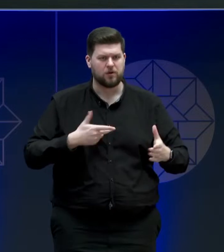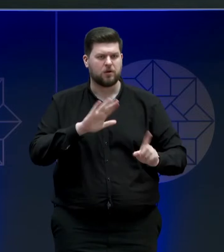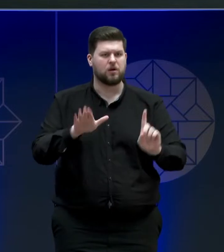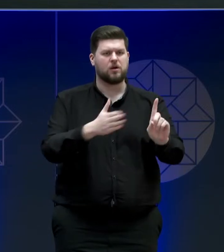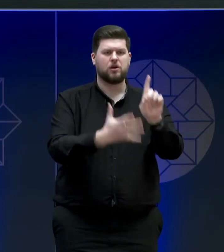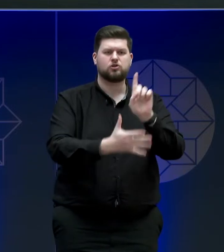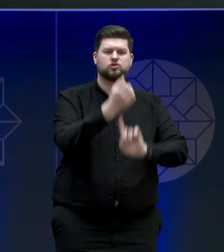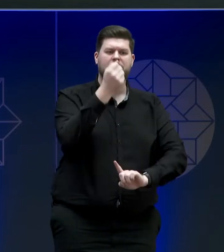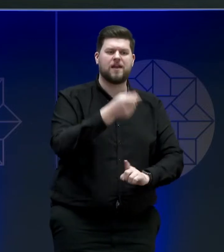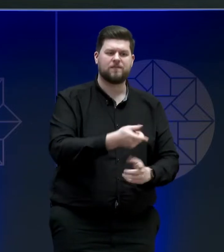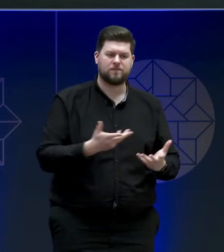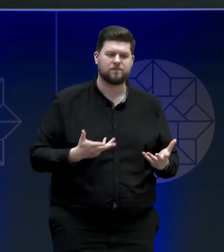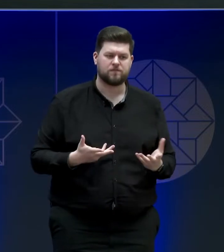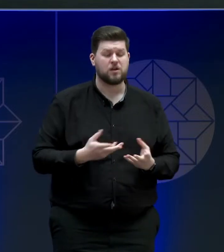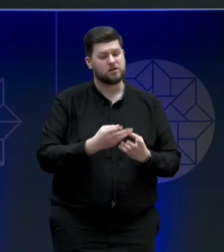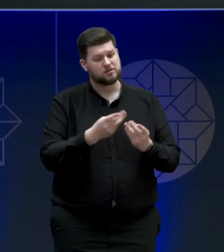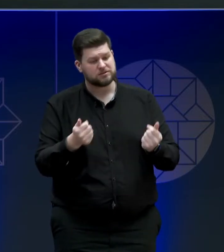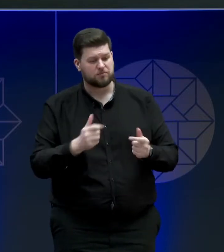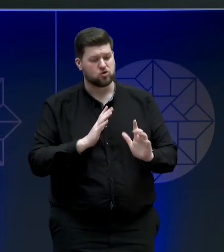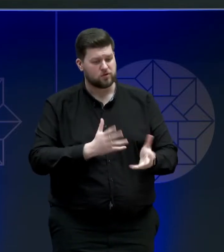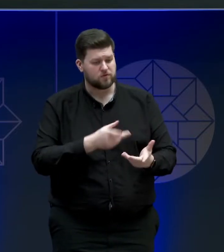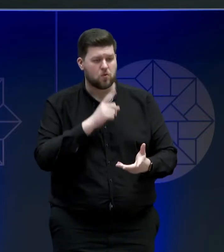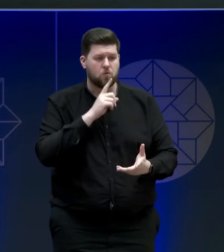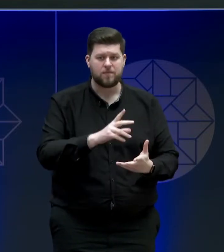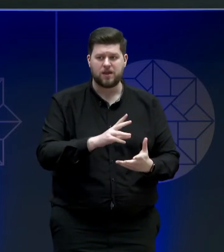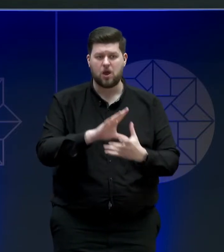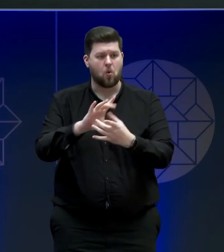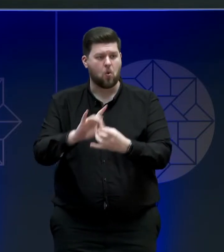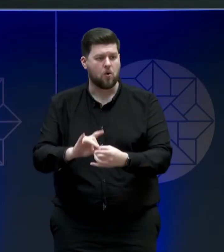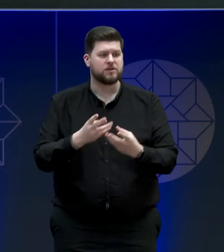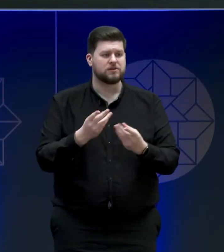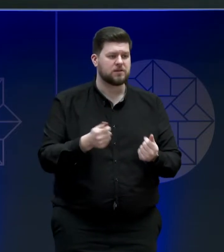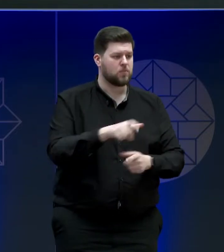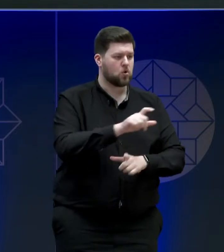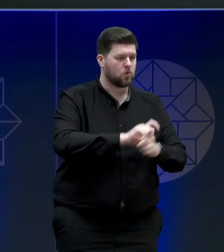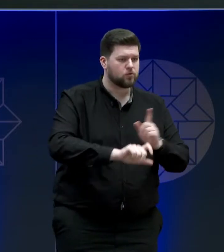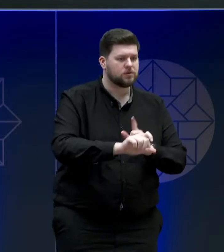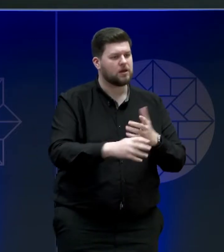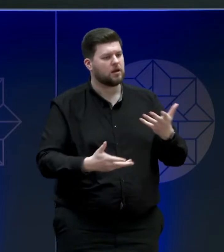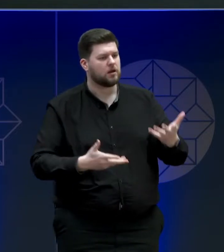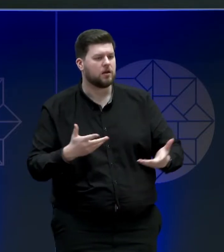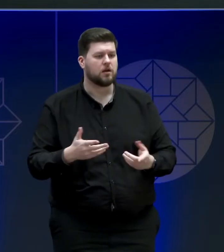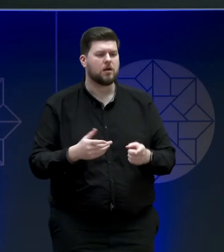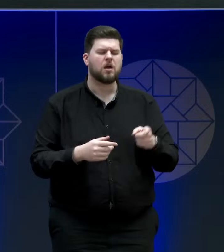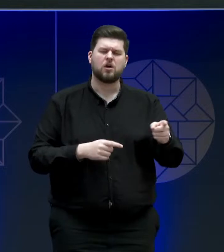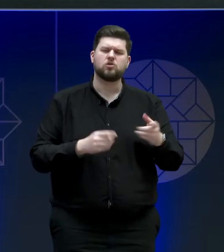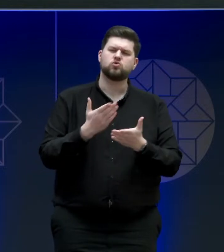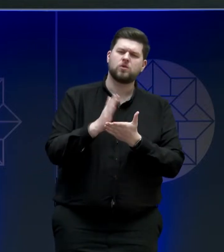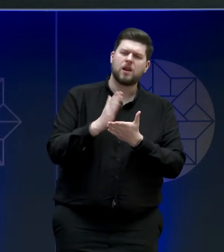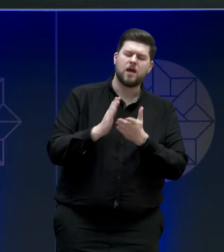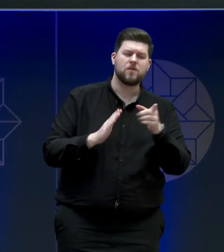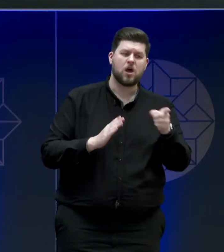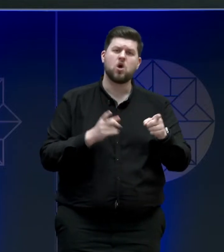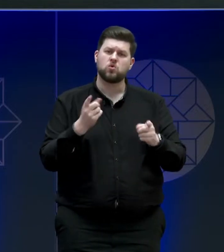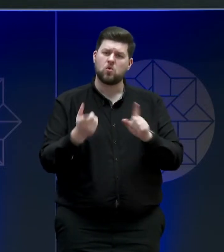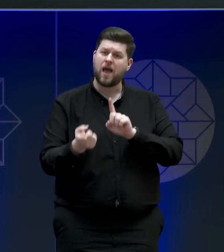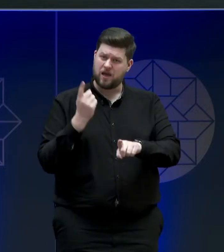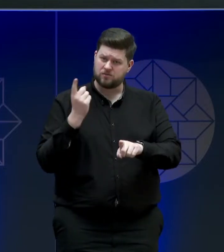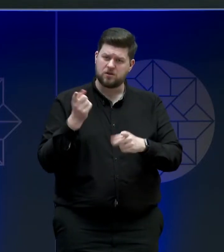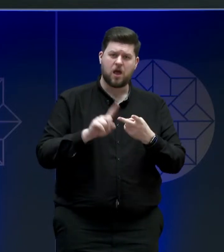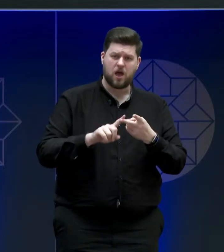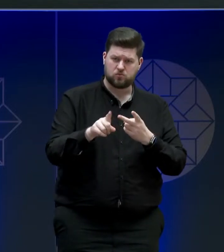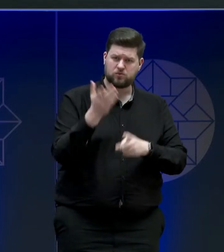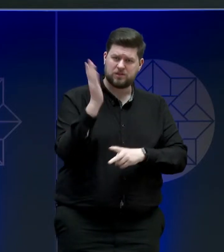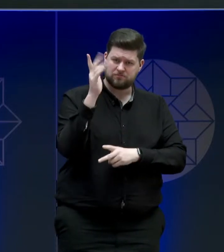we have to make sure that works in unison. Just to clarify very briefly, both your answer there and your speech talked about a bigger